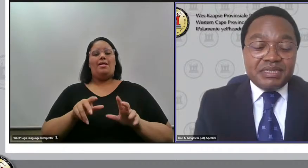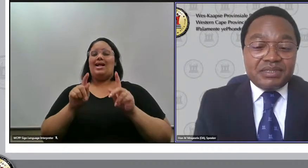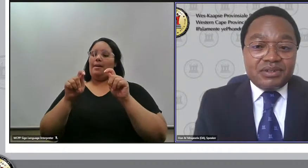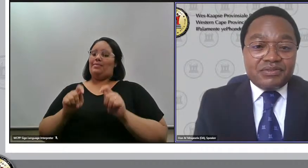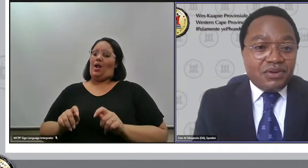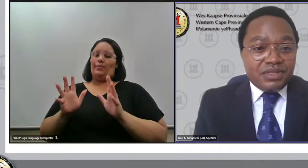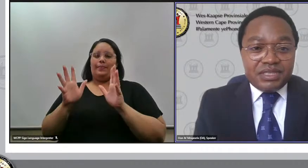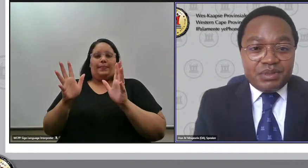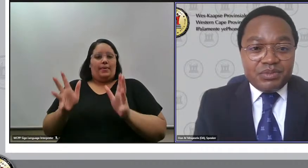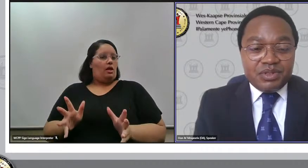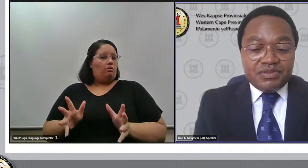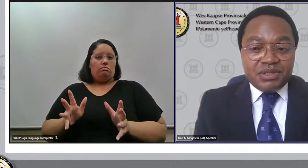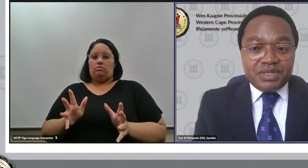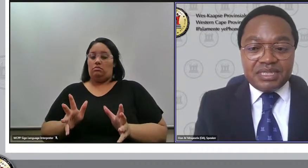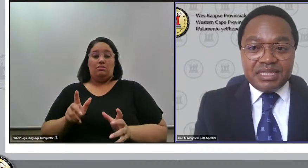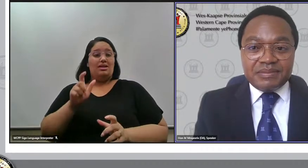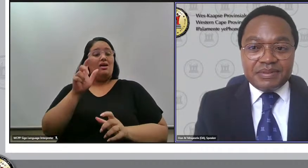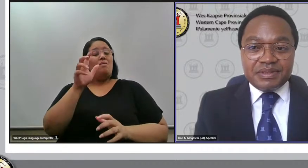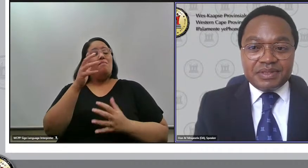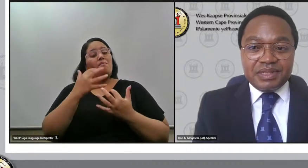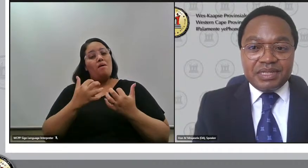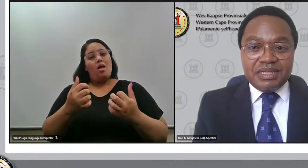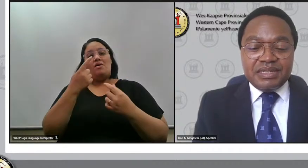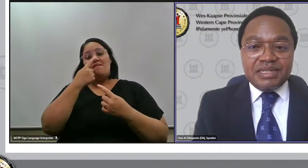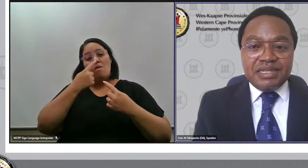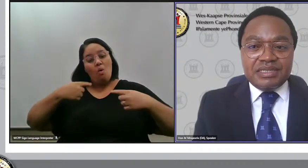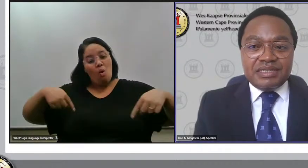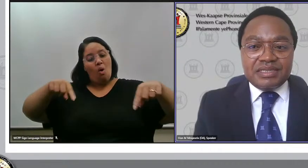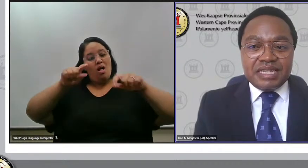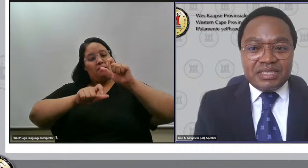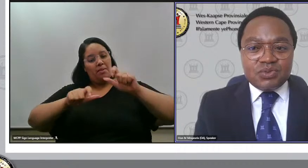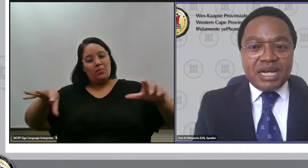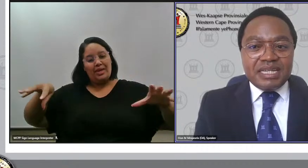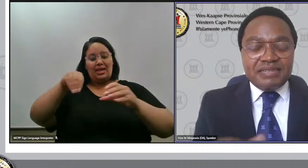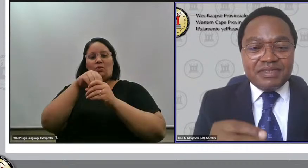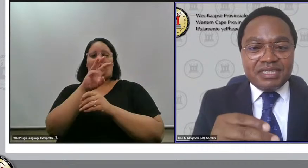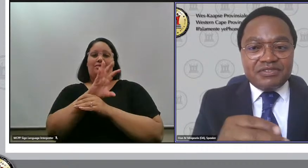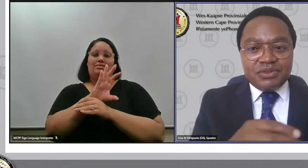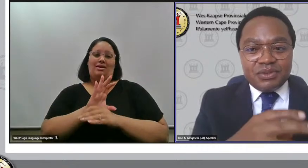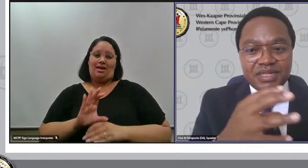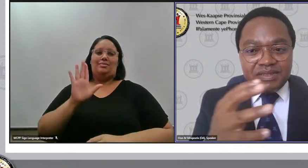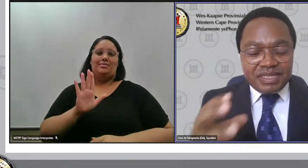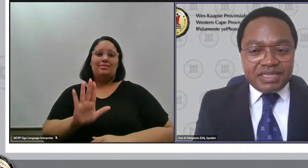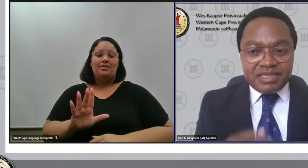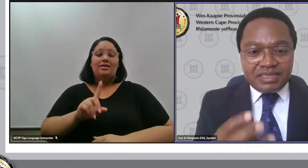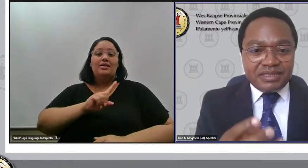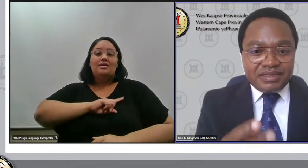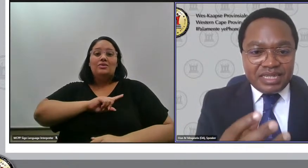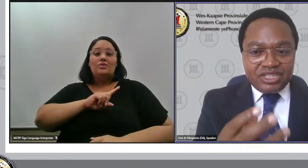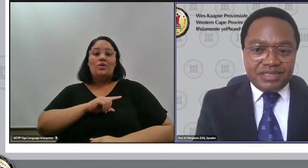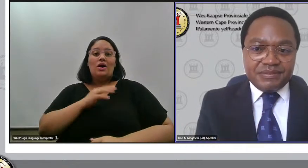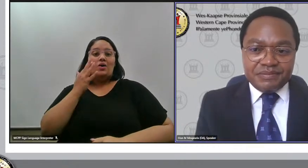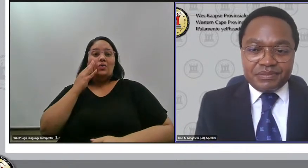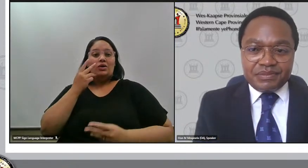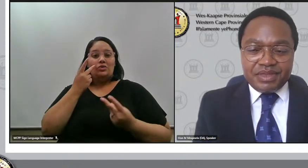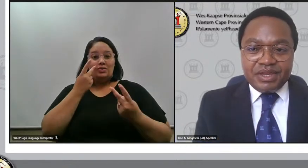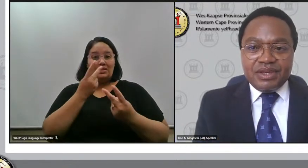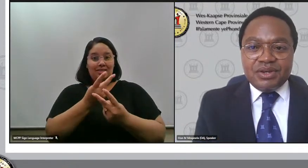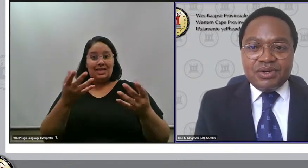is a parliament of all the people of the Western Cape. And that is why even if you look at this